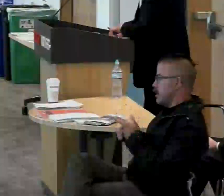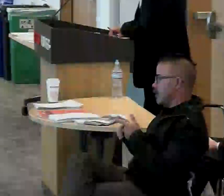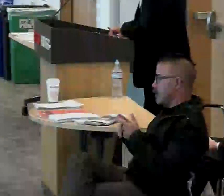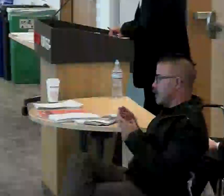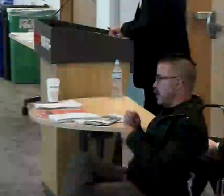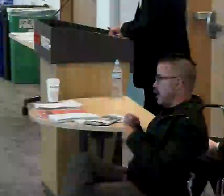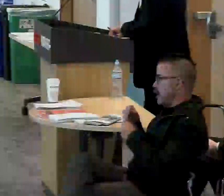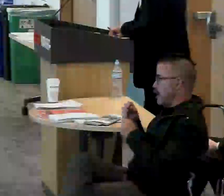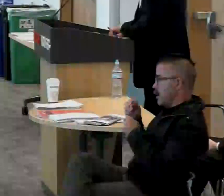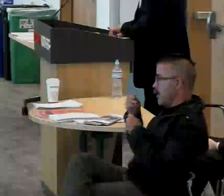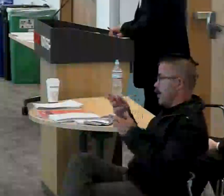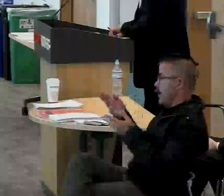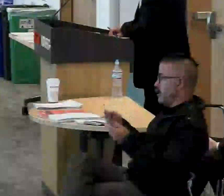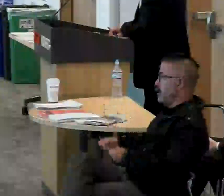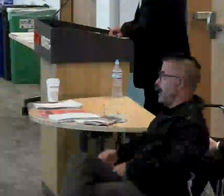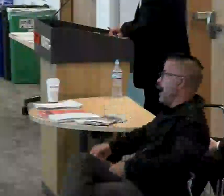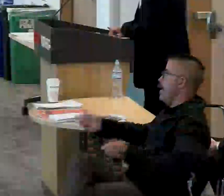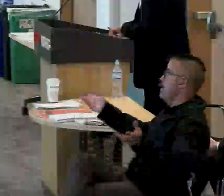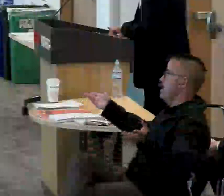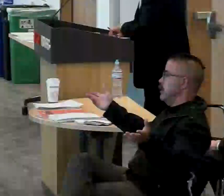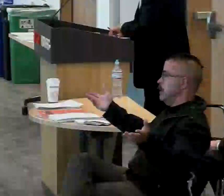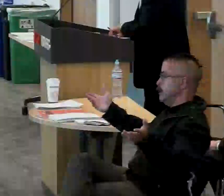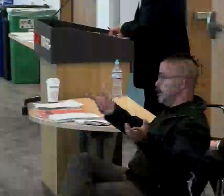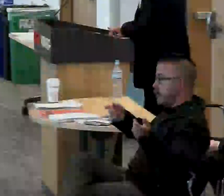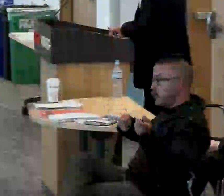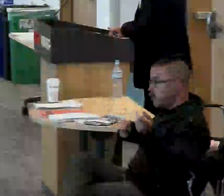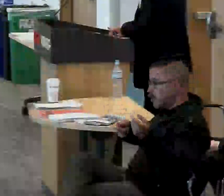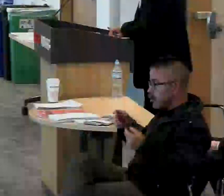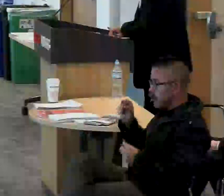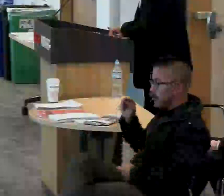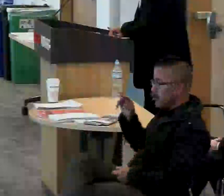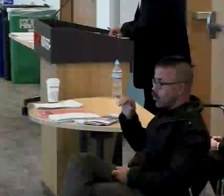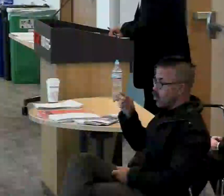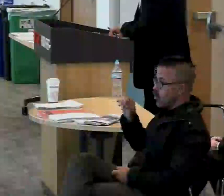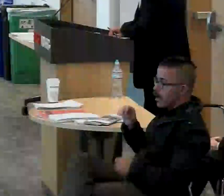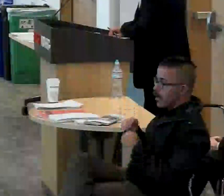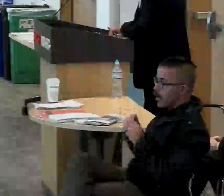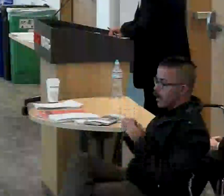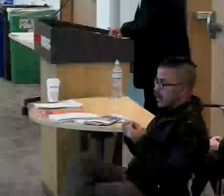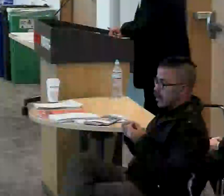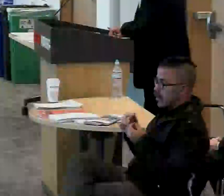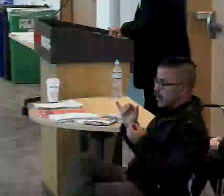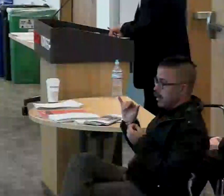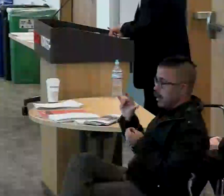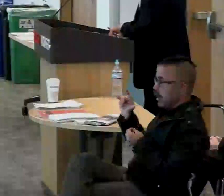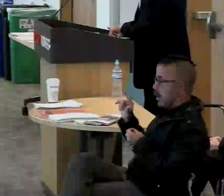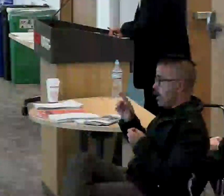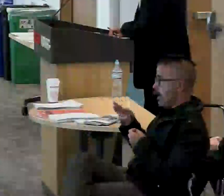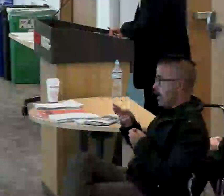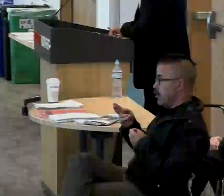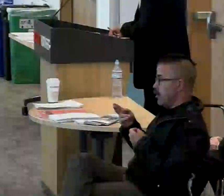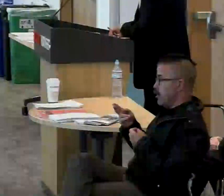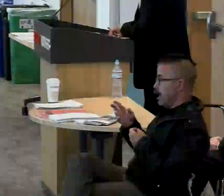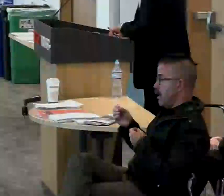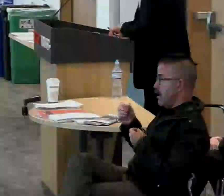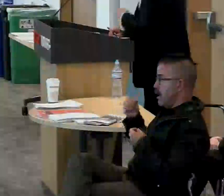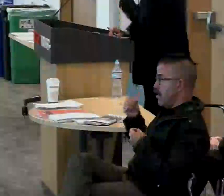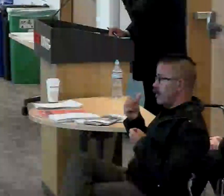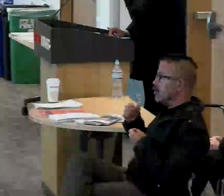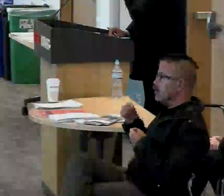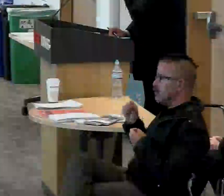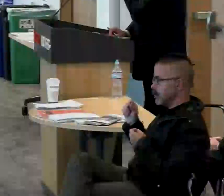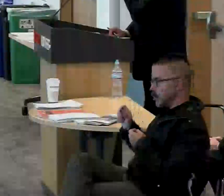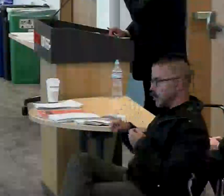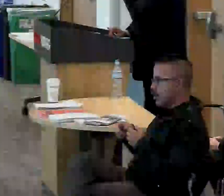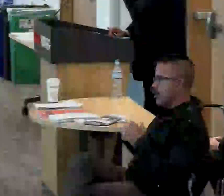And trade organizations, I think LightHouse and others here on this agenda could insist with some of the larger